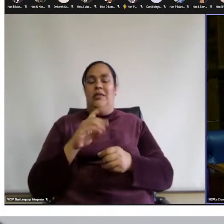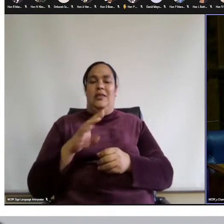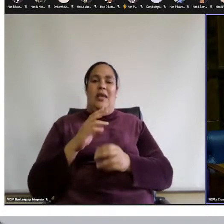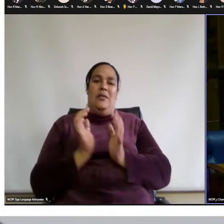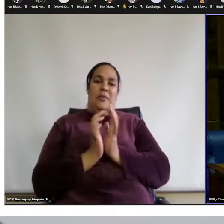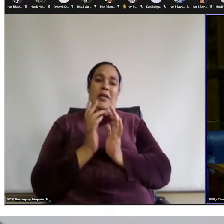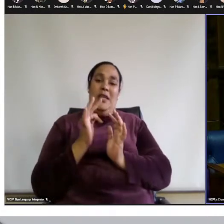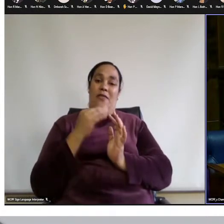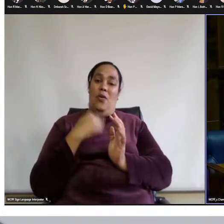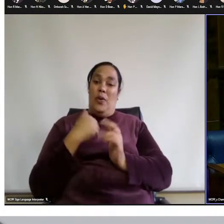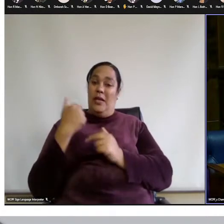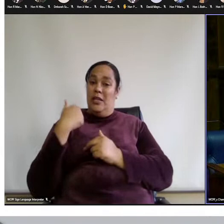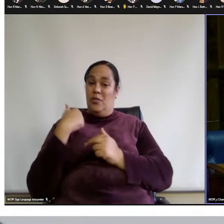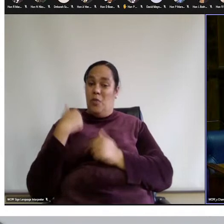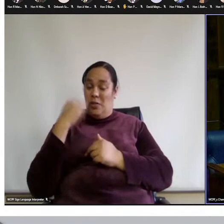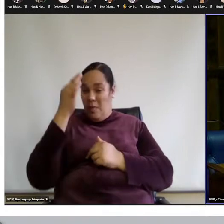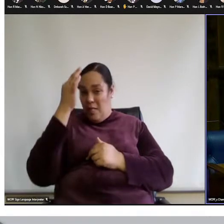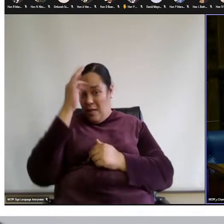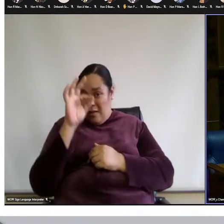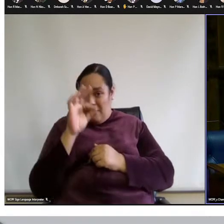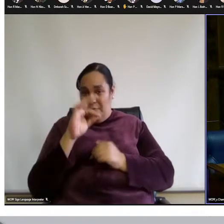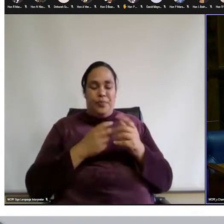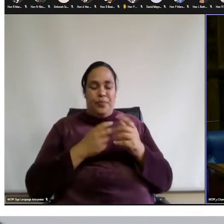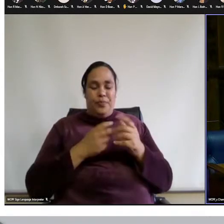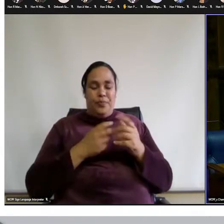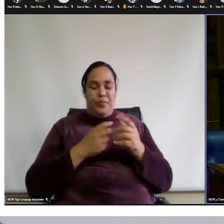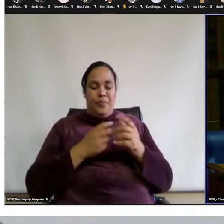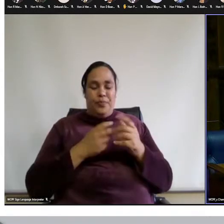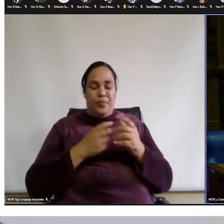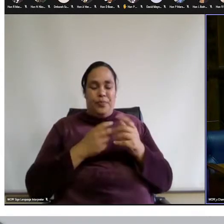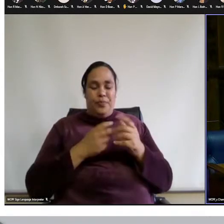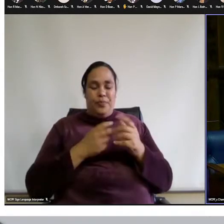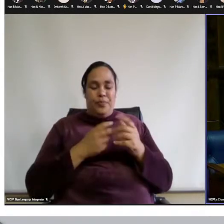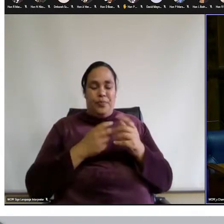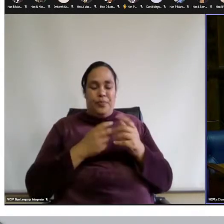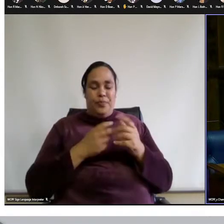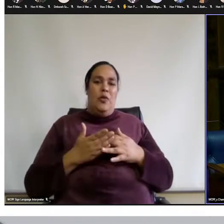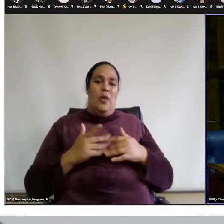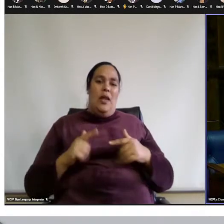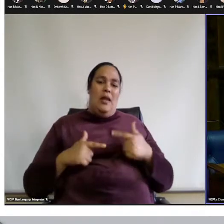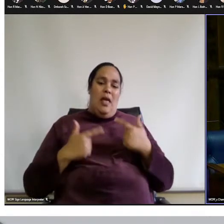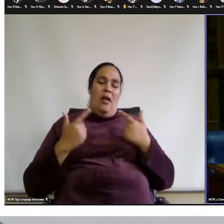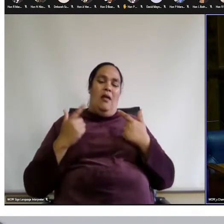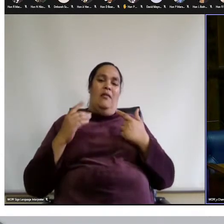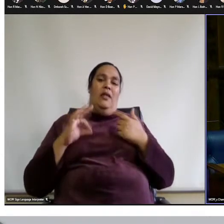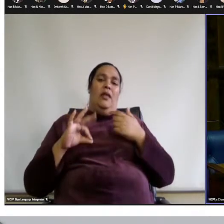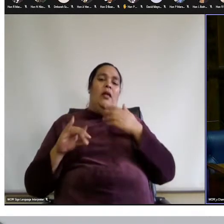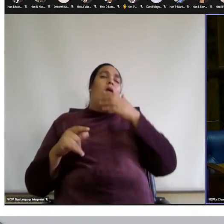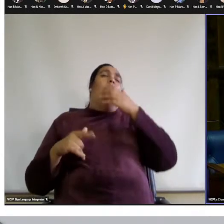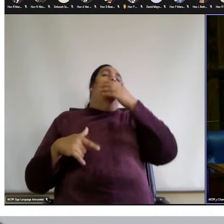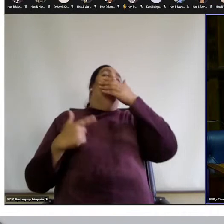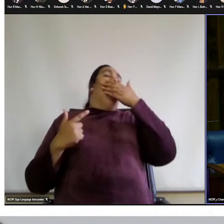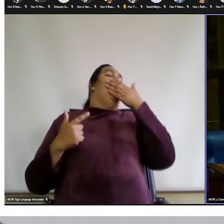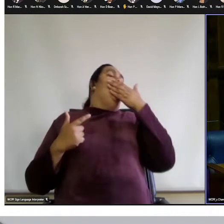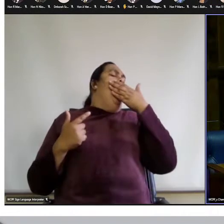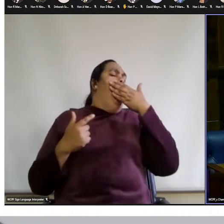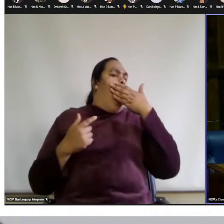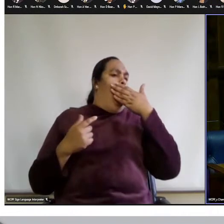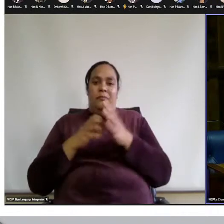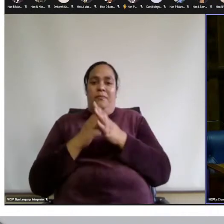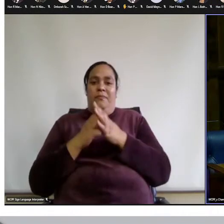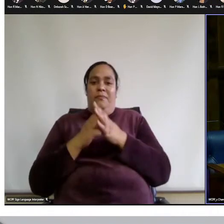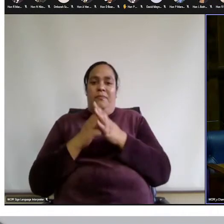are to be a responsible government trying to find that balance between lives and livelihoods. I'll give an example that